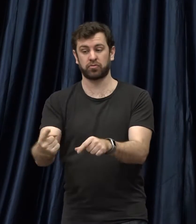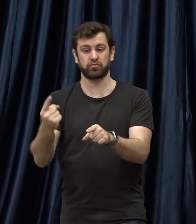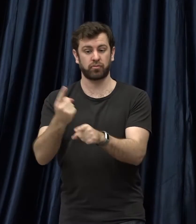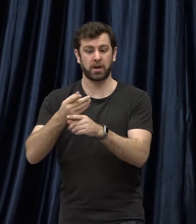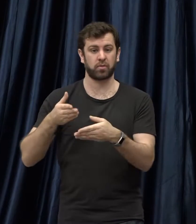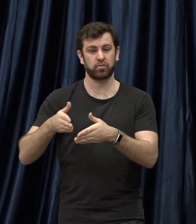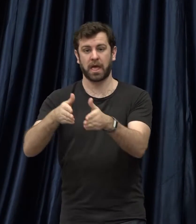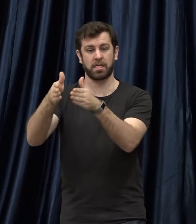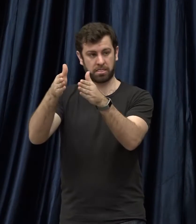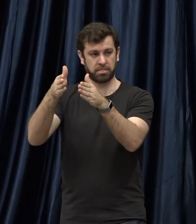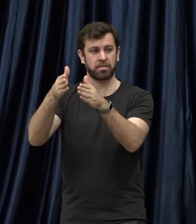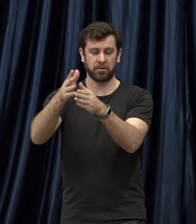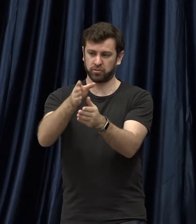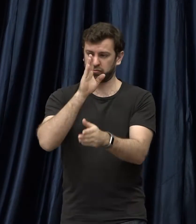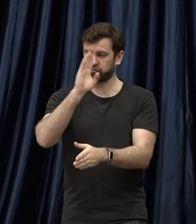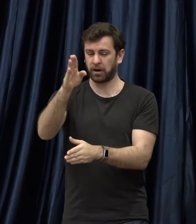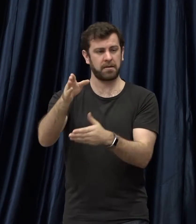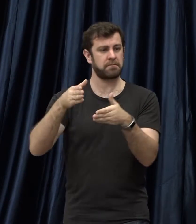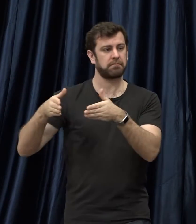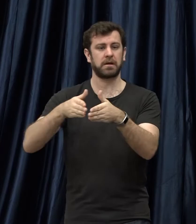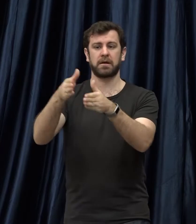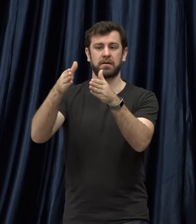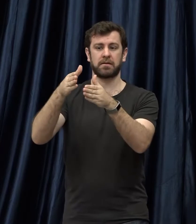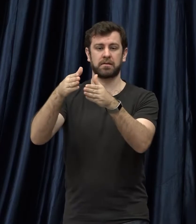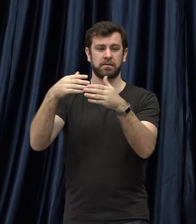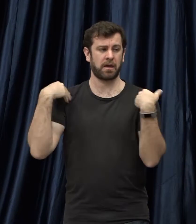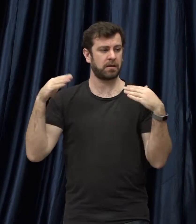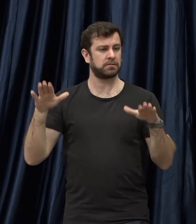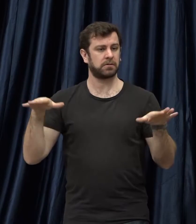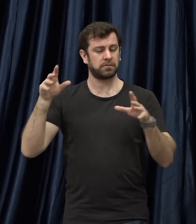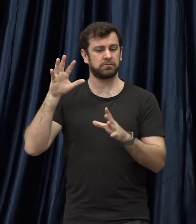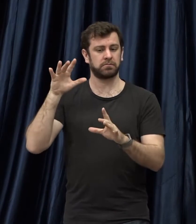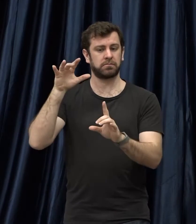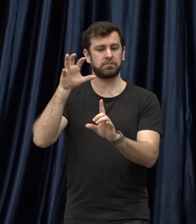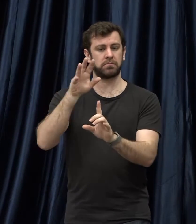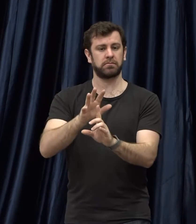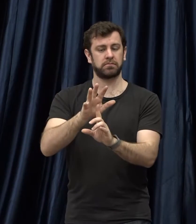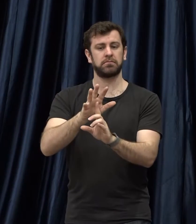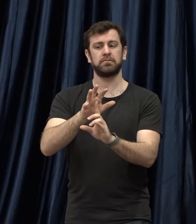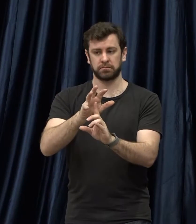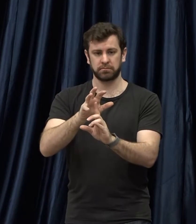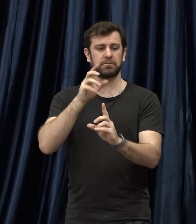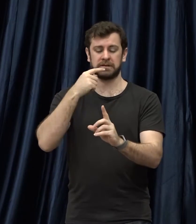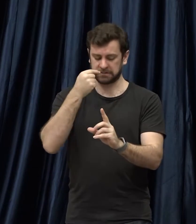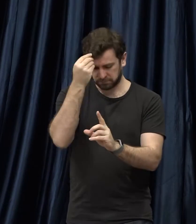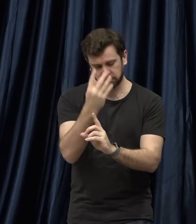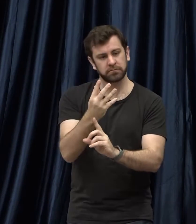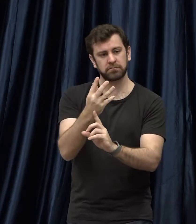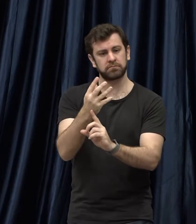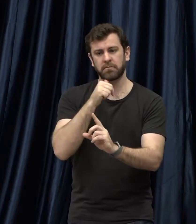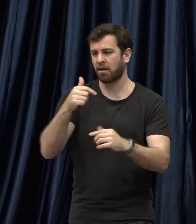they continue on the straight path, the angels descend upon them, saying to them, fear